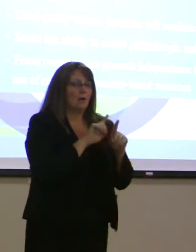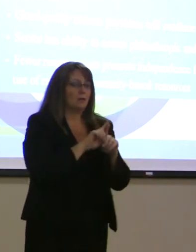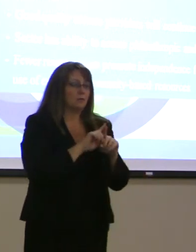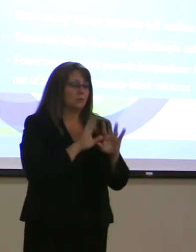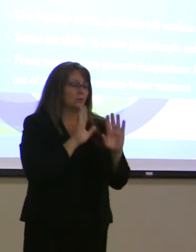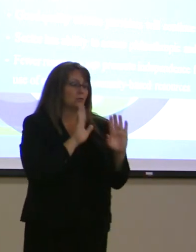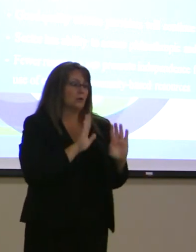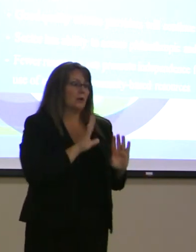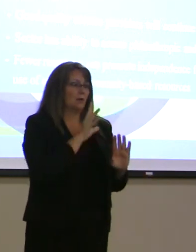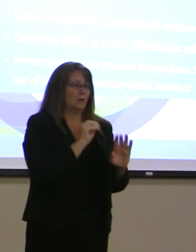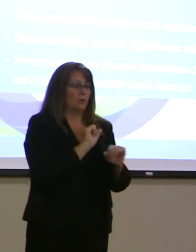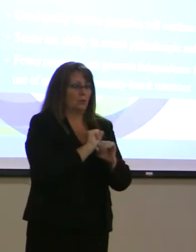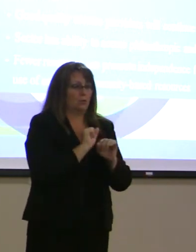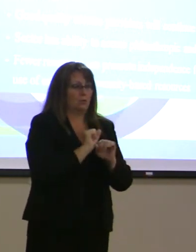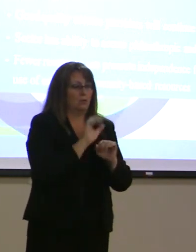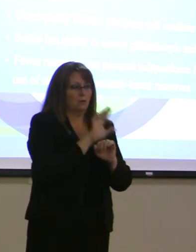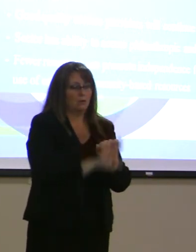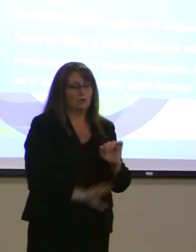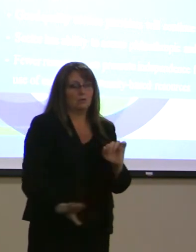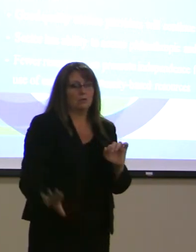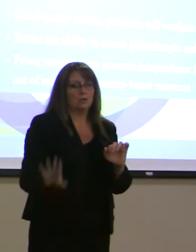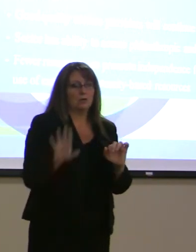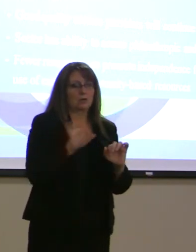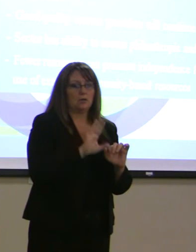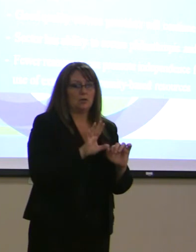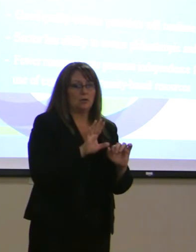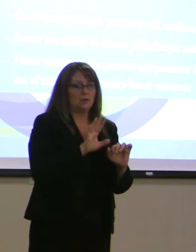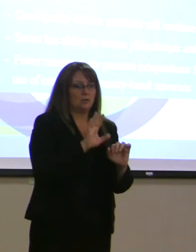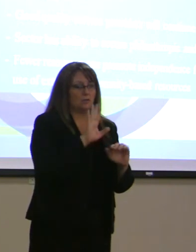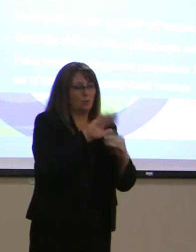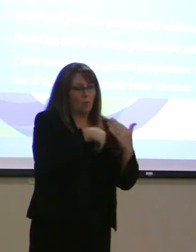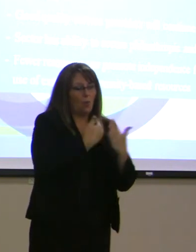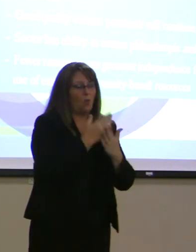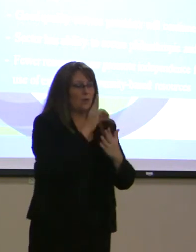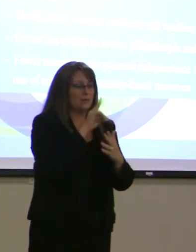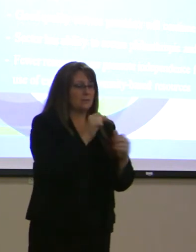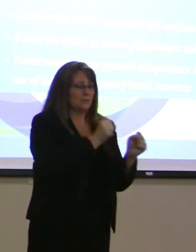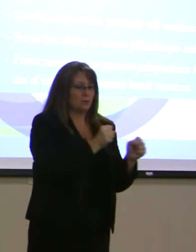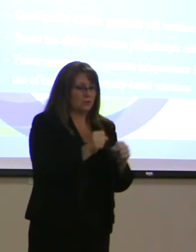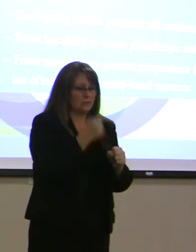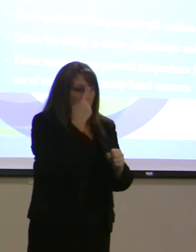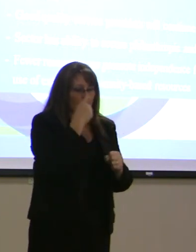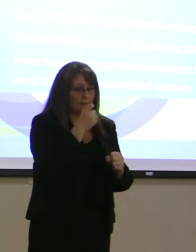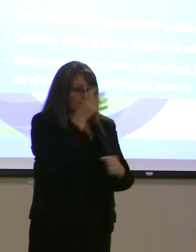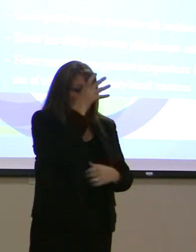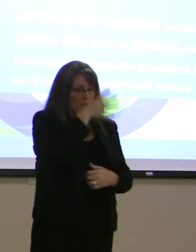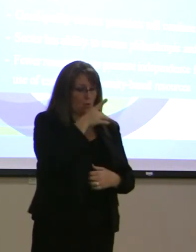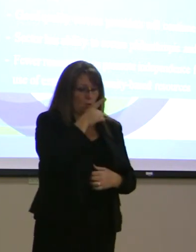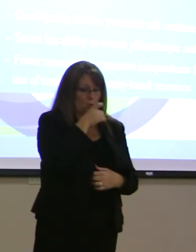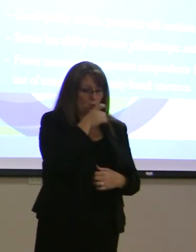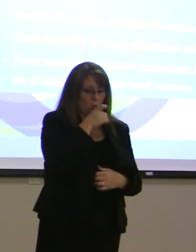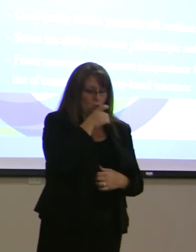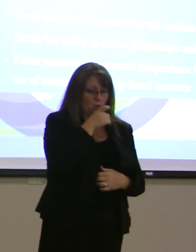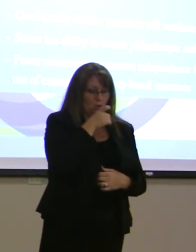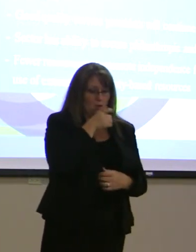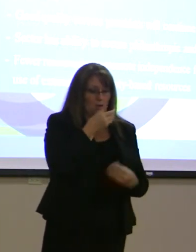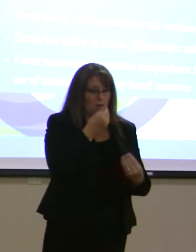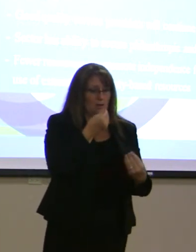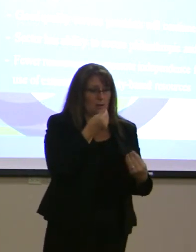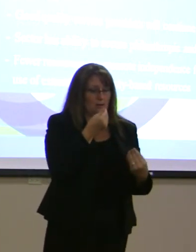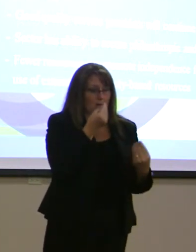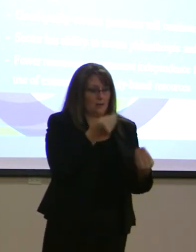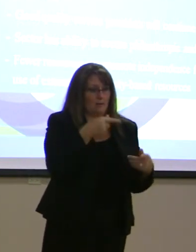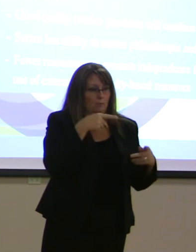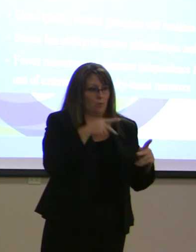colleagues right across, I suppose, this whole disability strategy. Because the man who gave permission for this